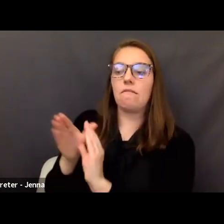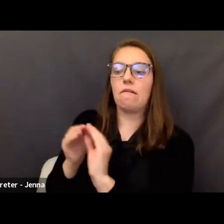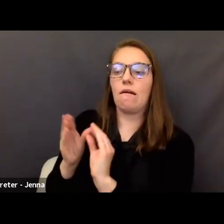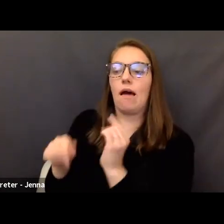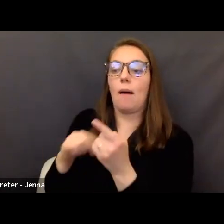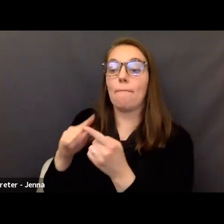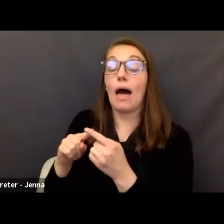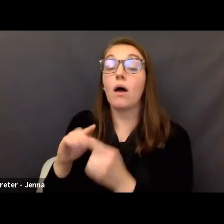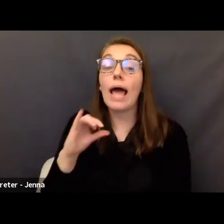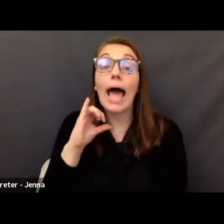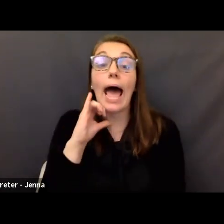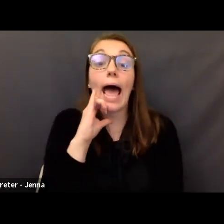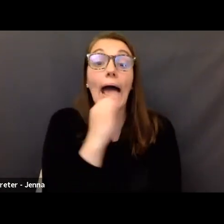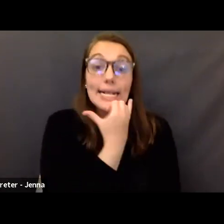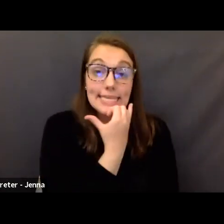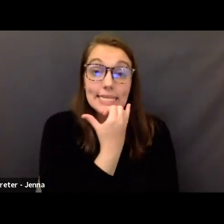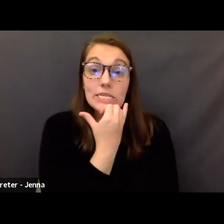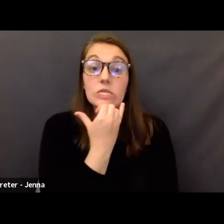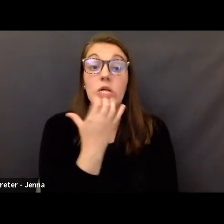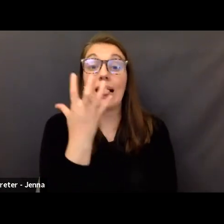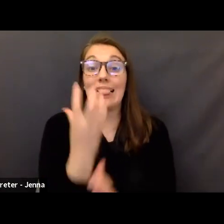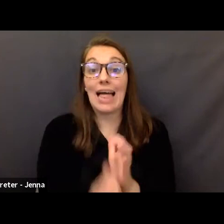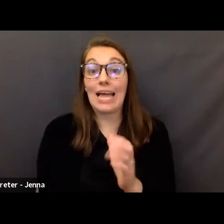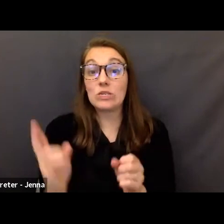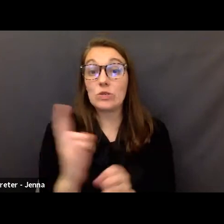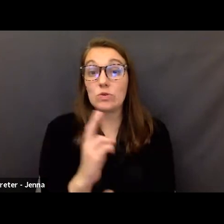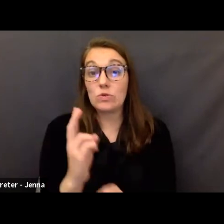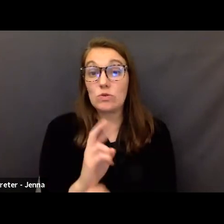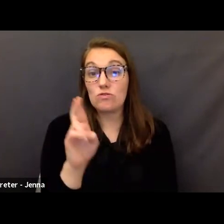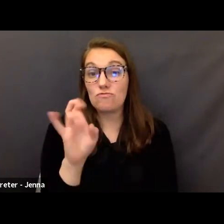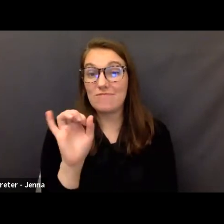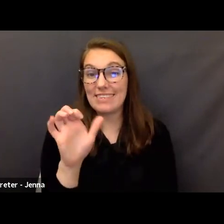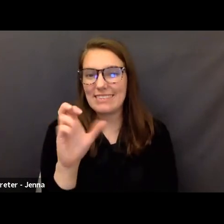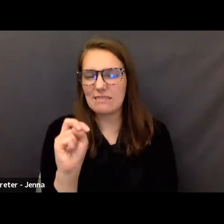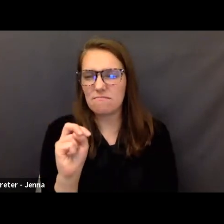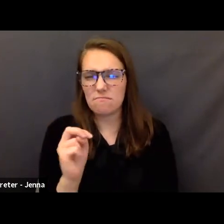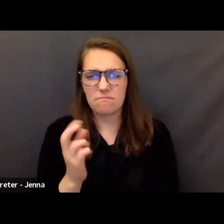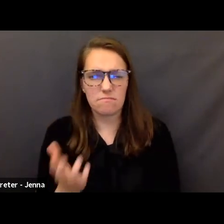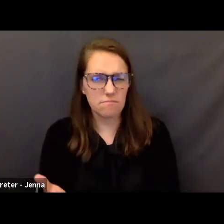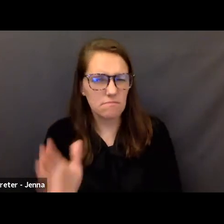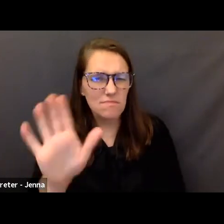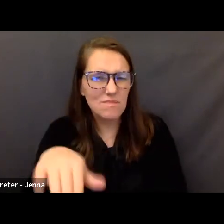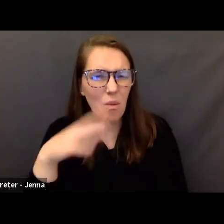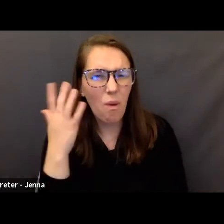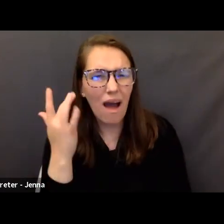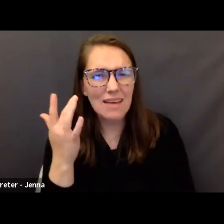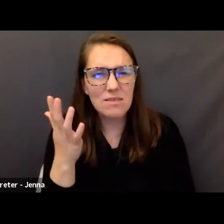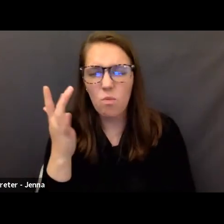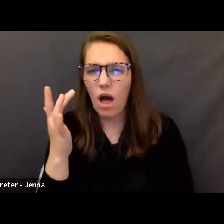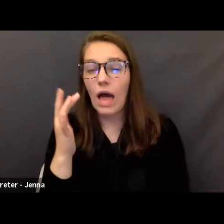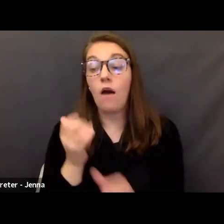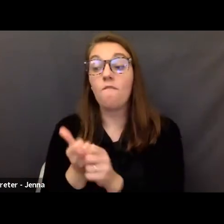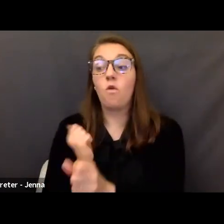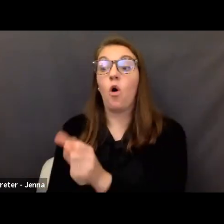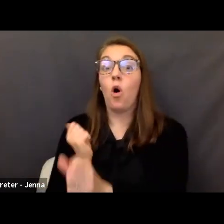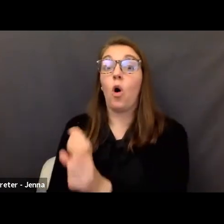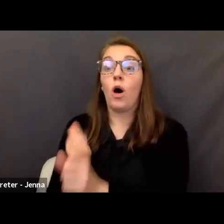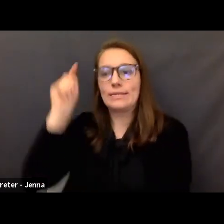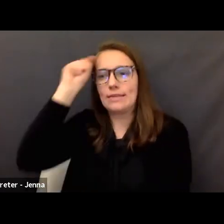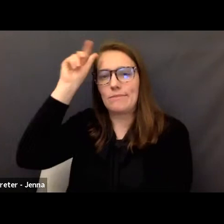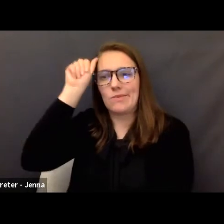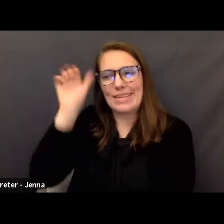the accidental condition of non-Greeks. So why did they do that? Why did they avoid that association?